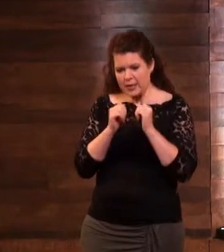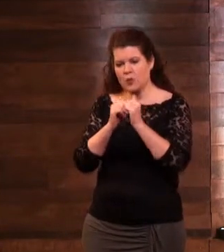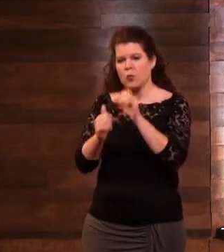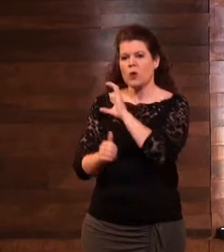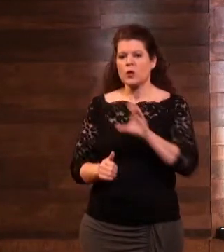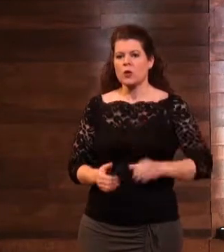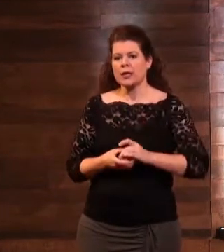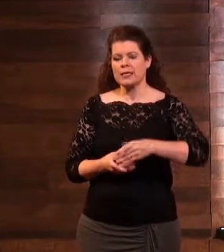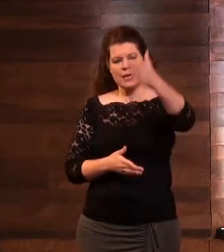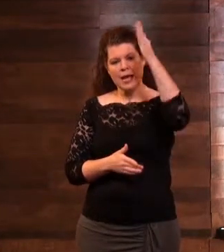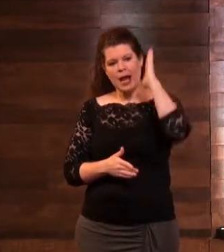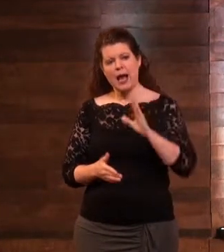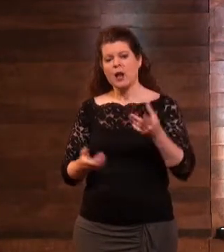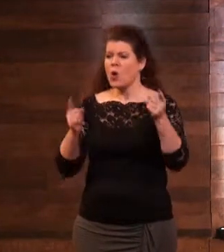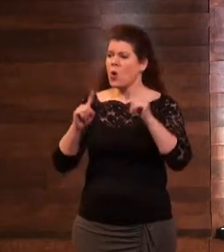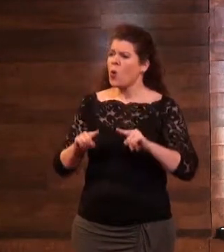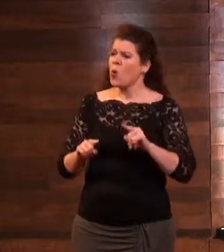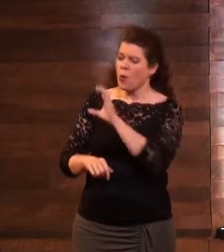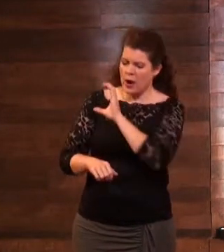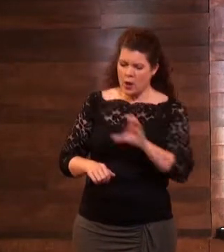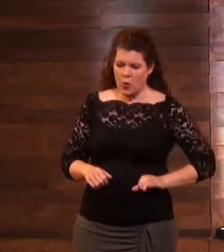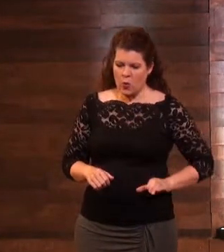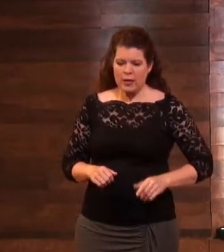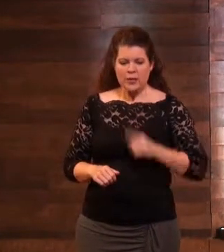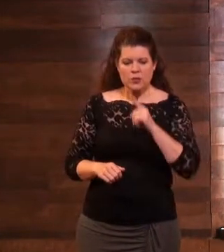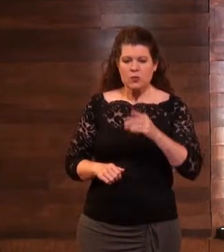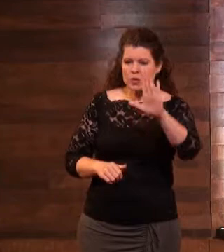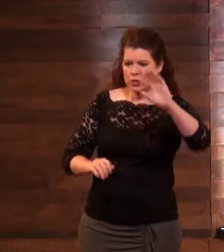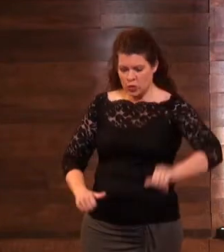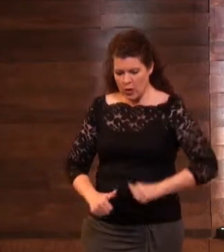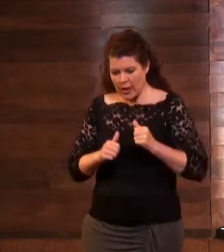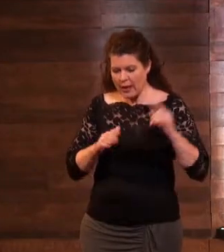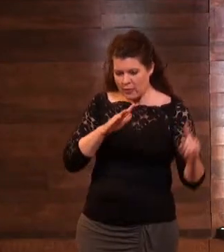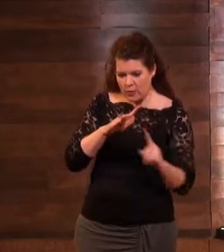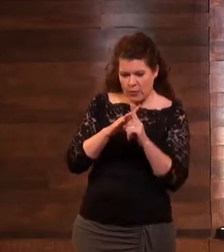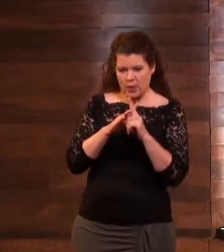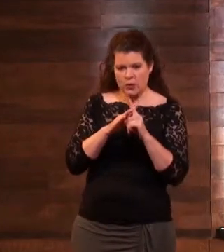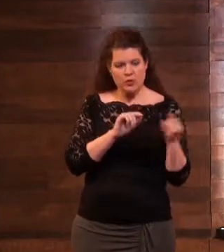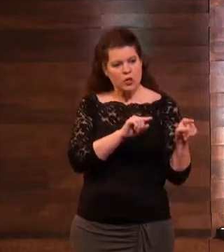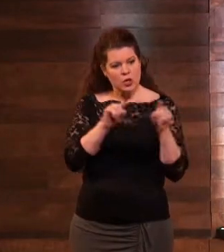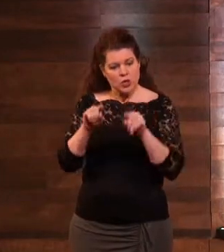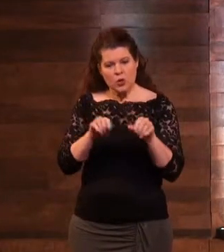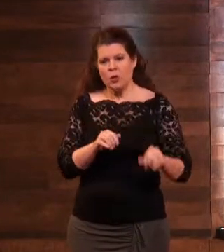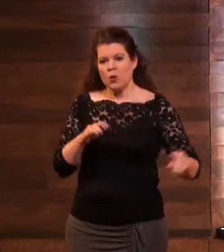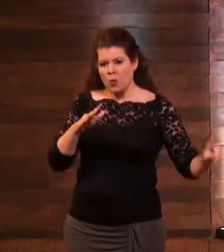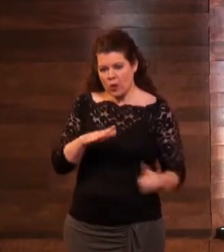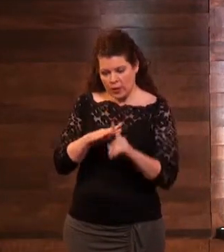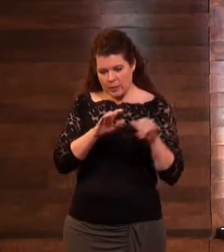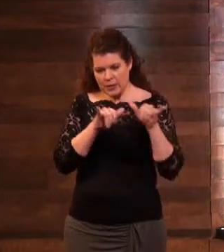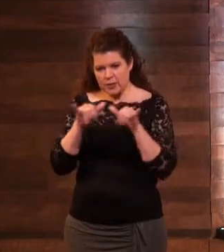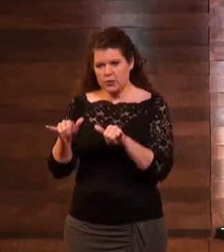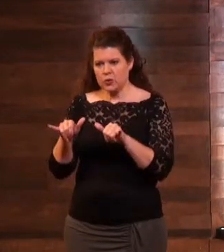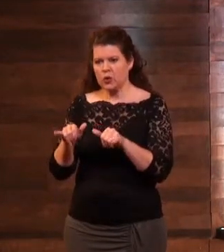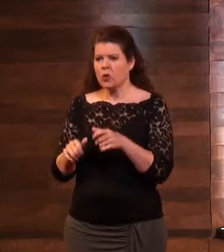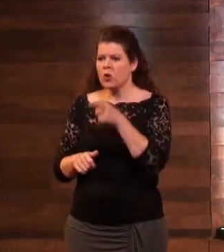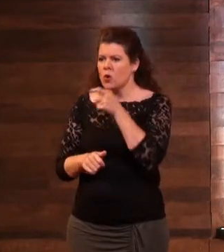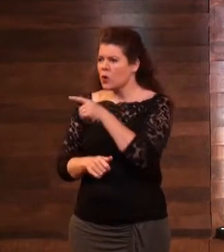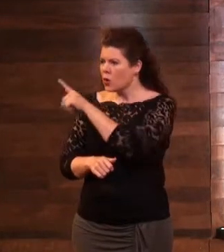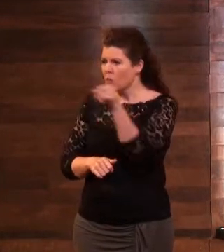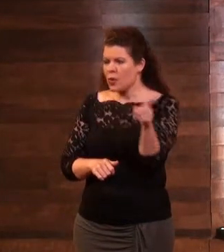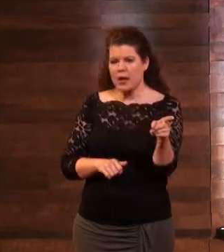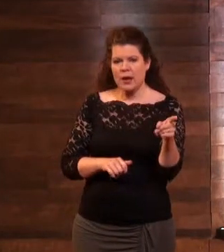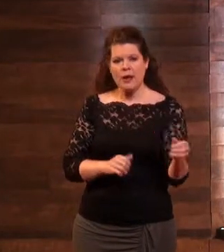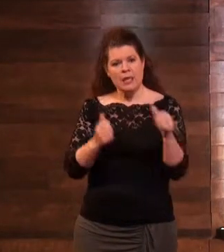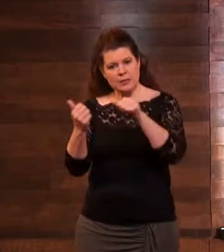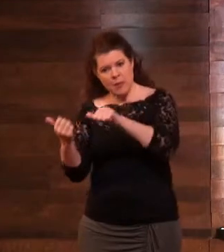appears, then you also will appear with him in glory. Who here has been baptized into Christ's death and raised to